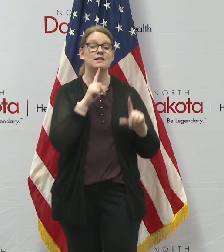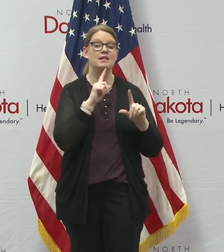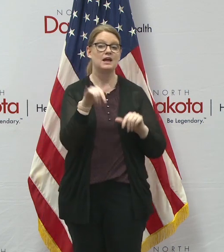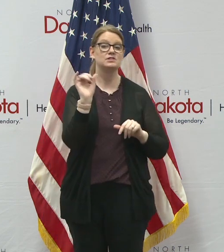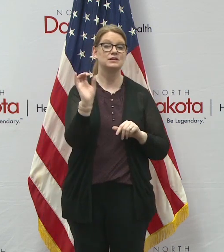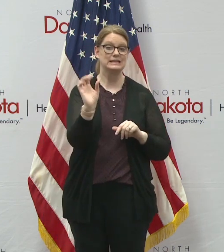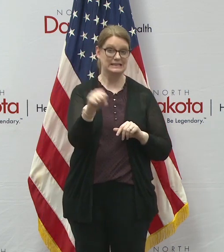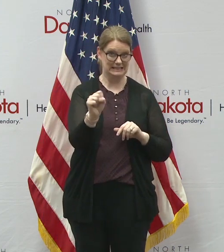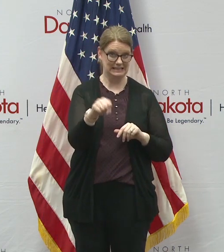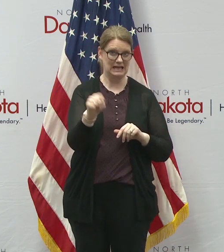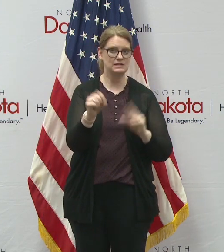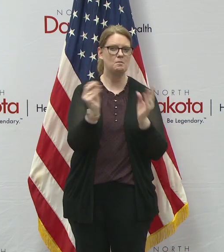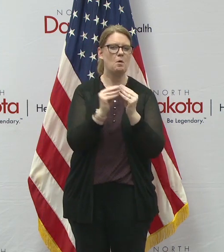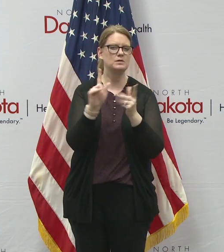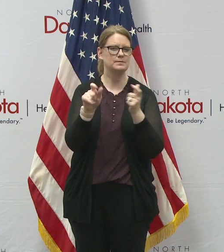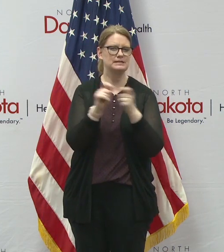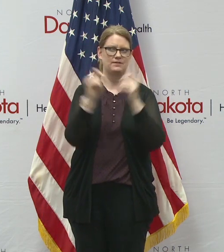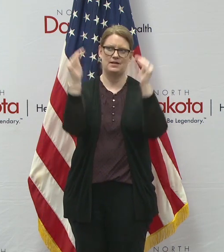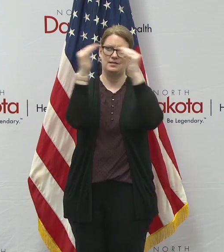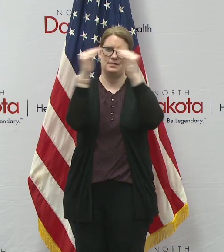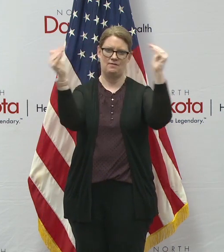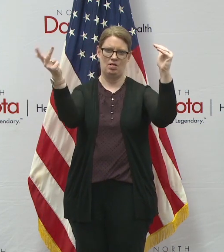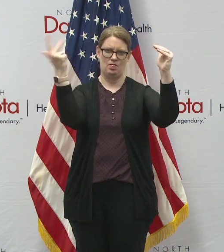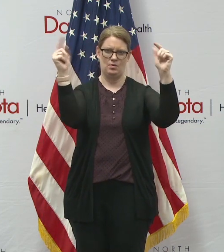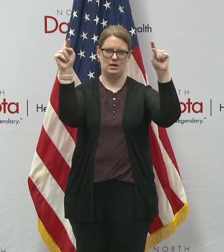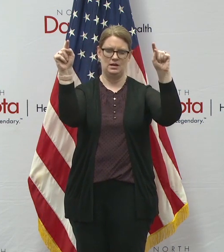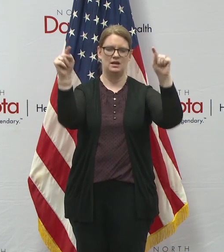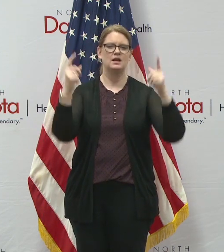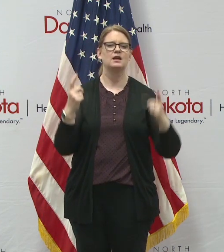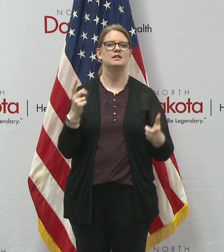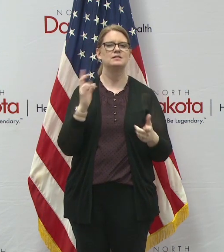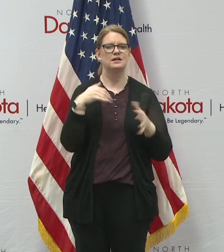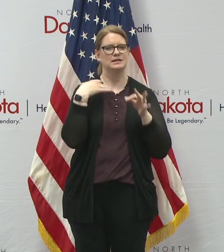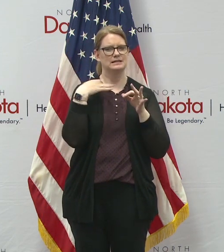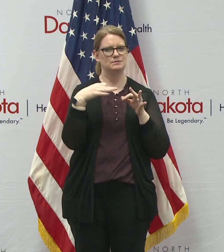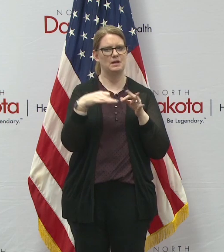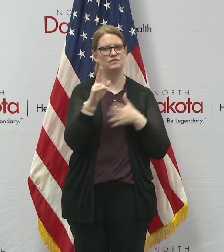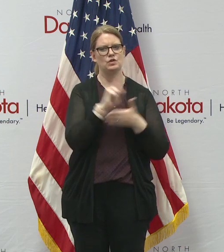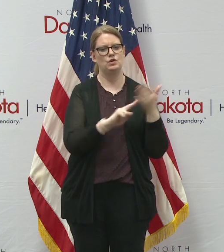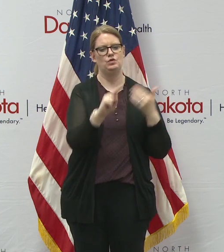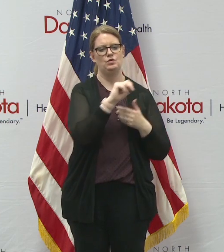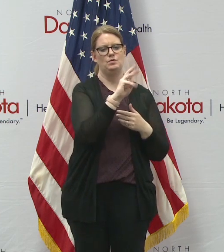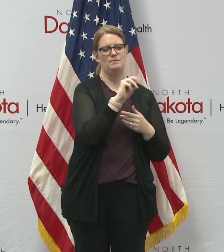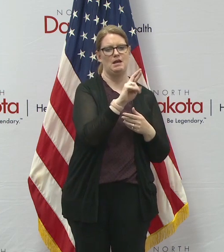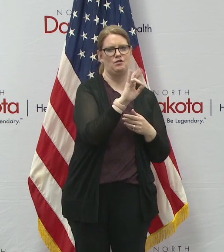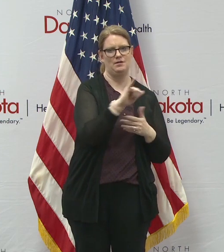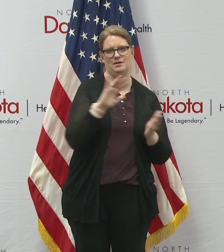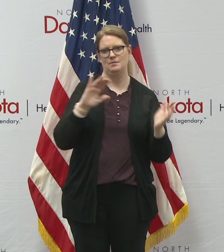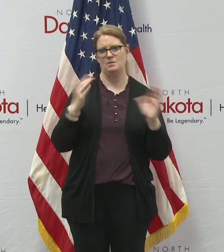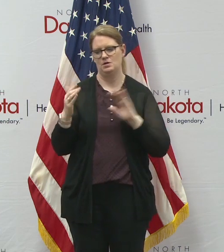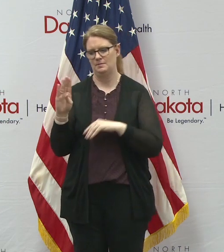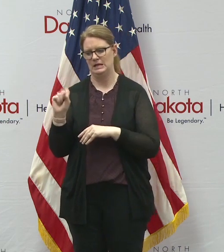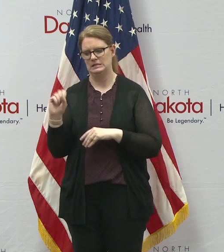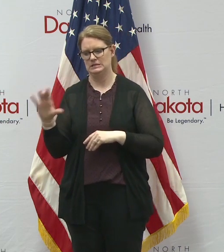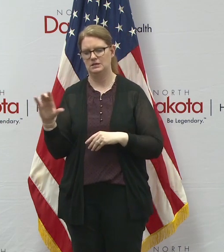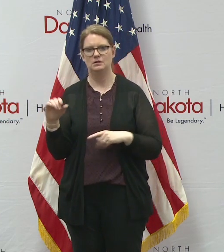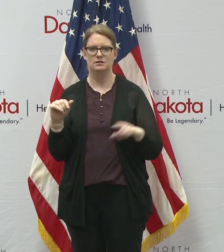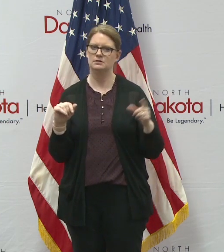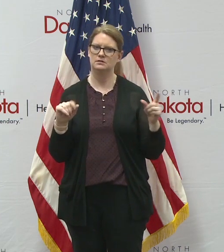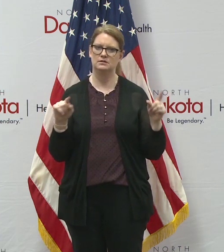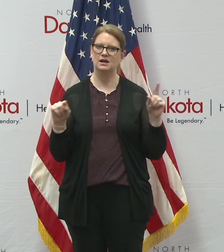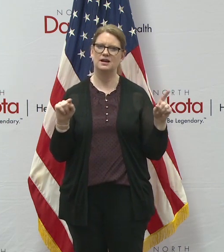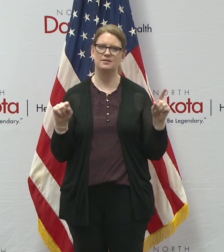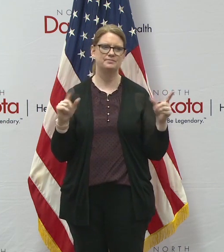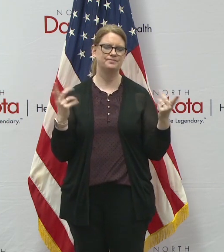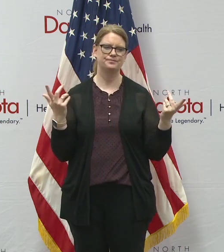more details on level 3, and part of that will explain the UMary versus BSC. But I think part of that was